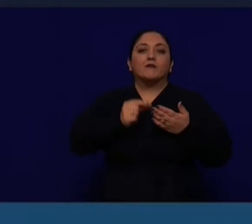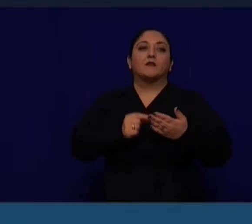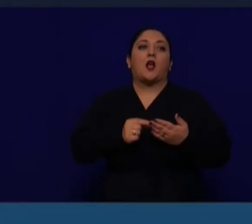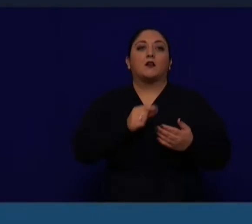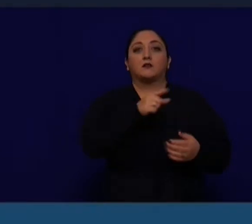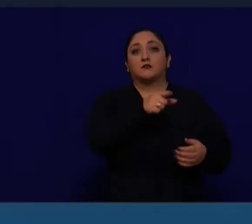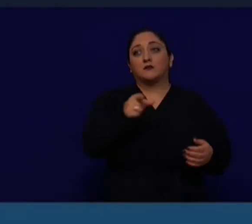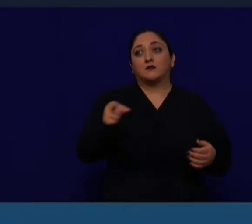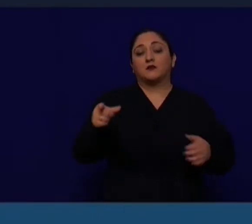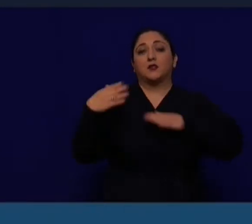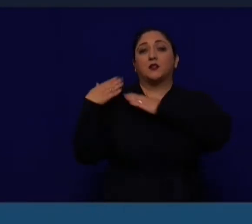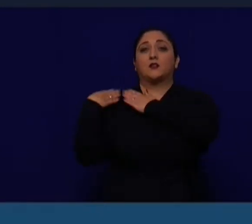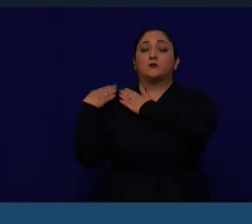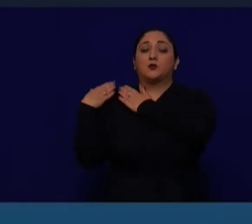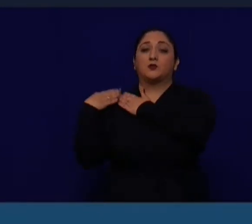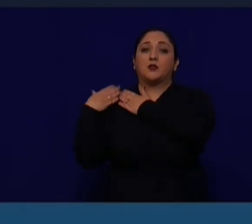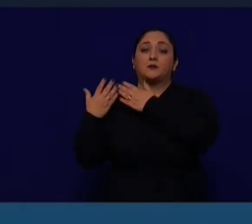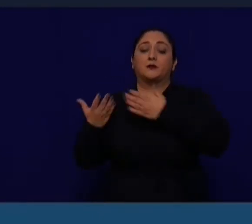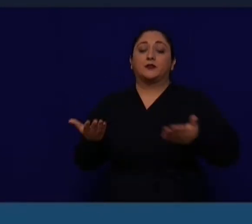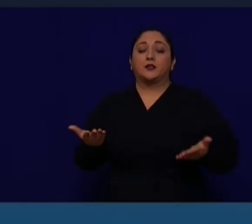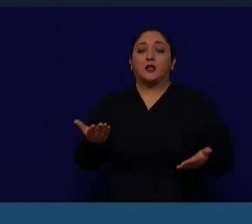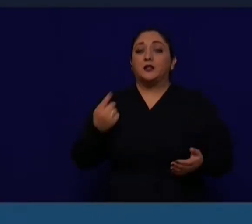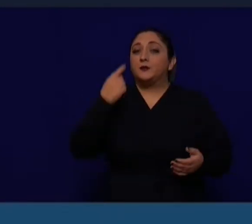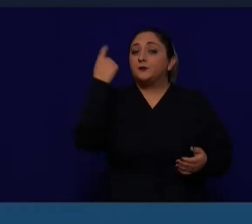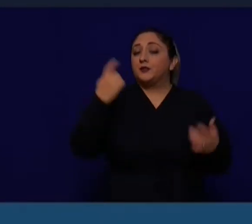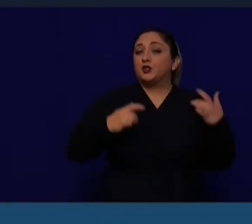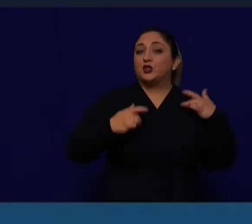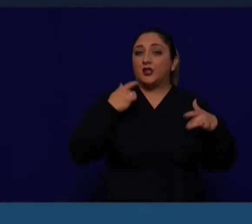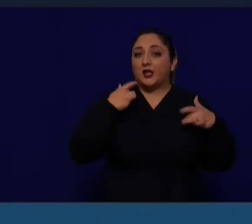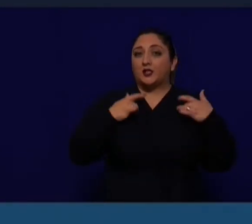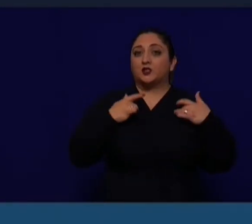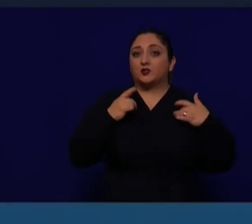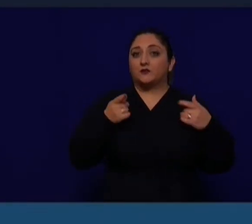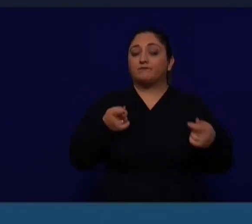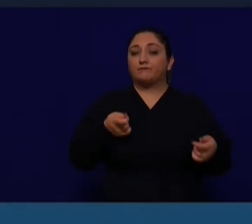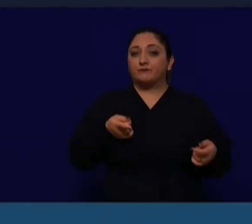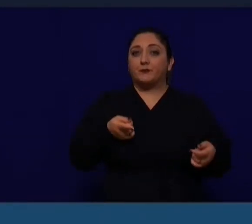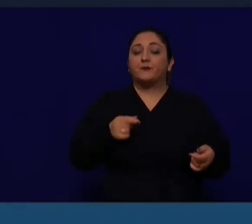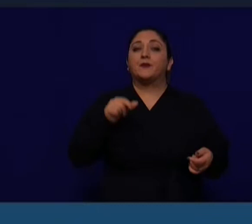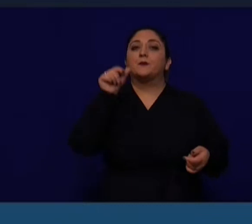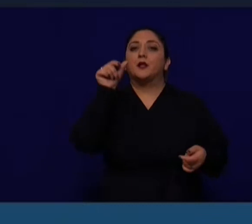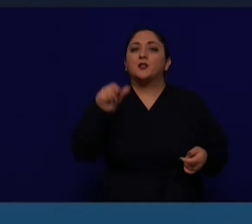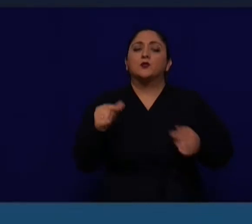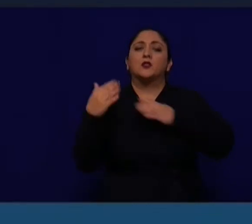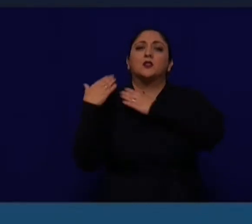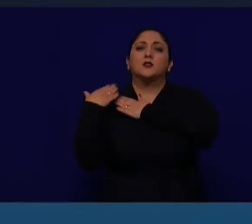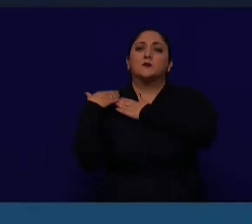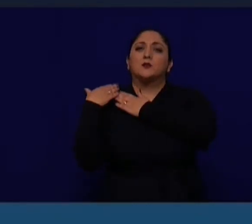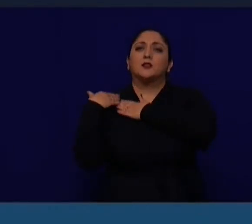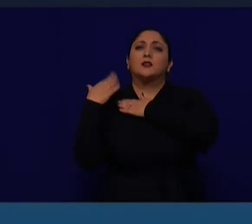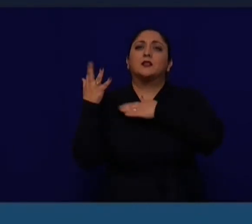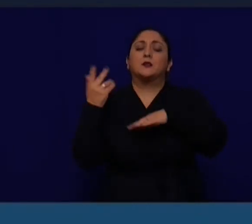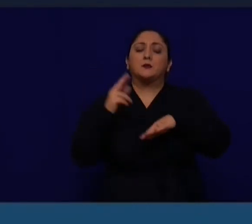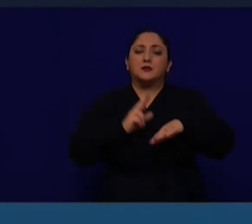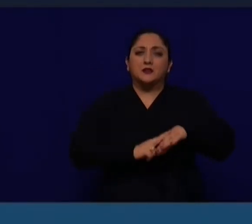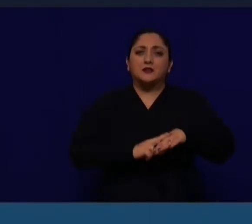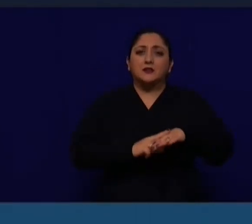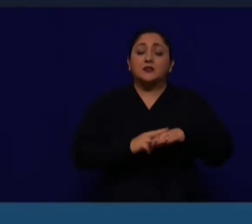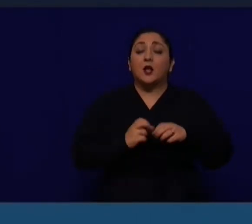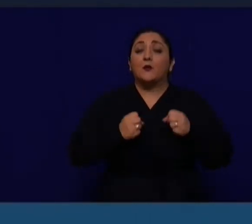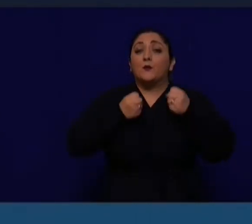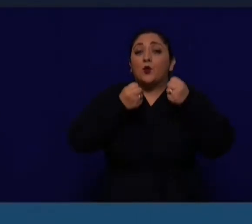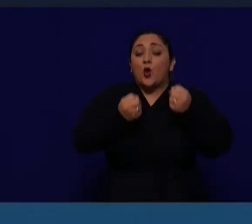Ir-responsabilità tal-persuni li qegħdin jgħixu fid-djar li hemmhekk inti persuna għandu jkun responsabbli li kemm jista' jżommu mal-babil